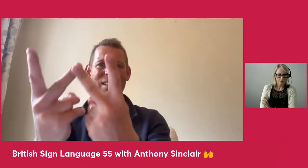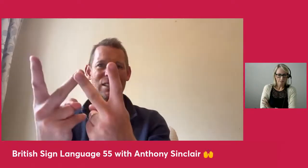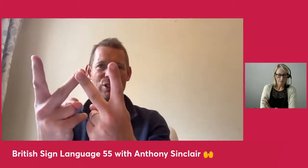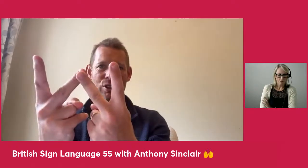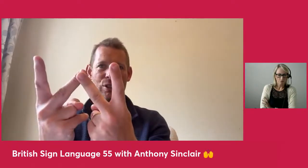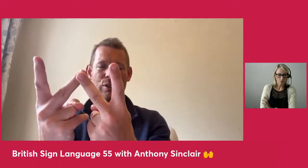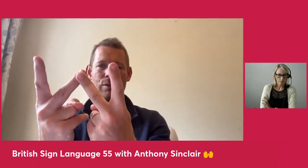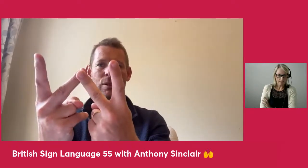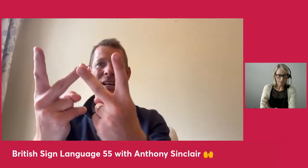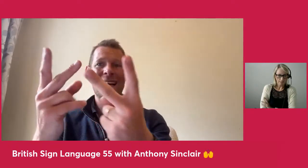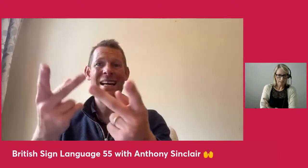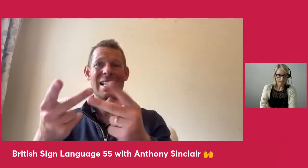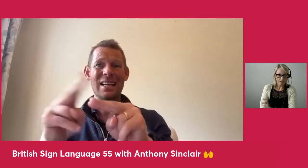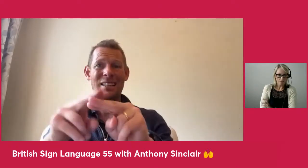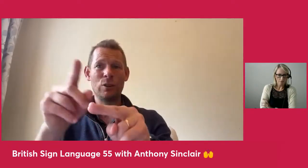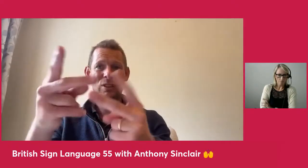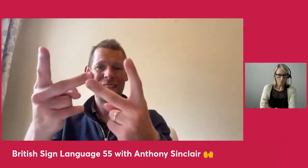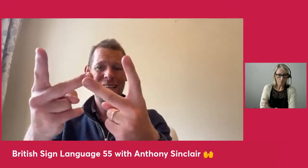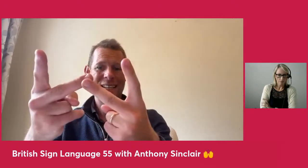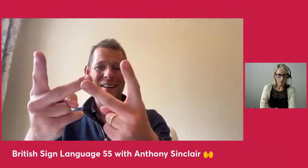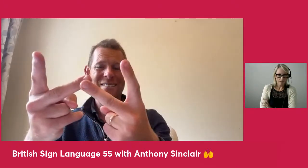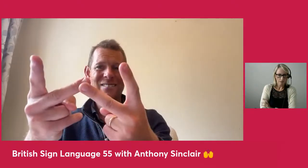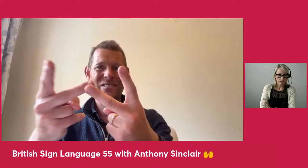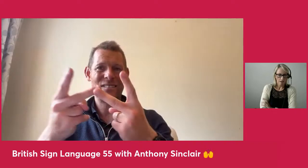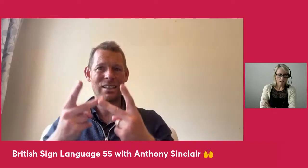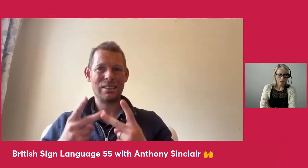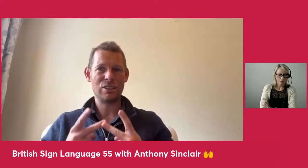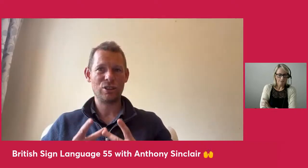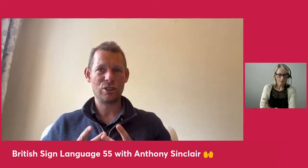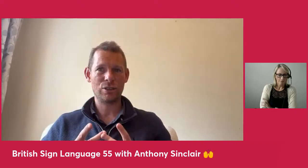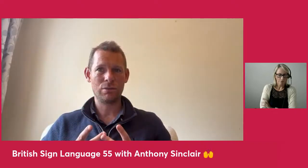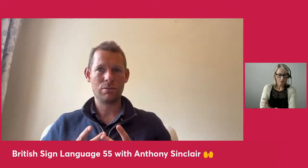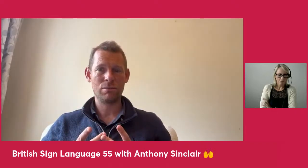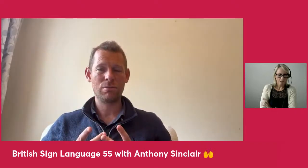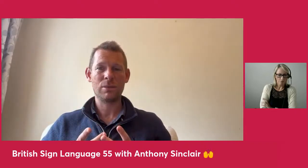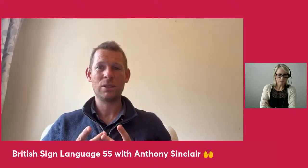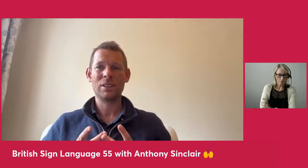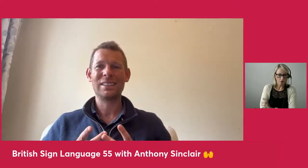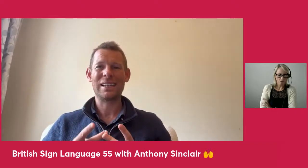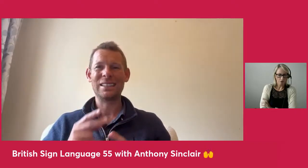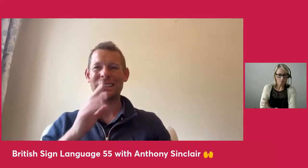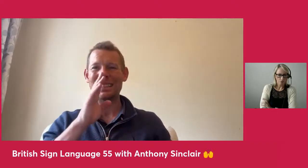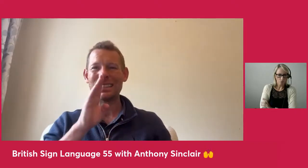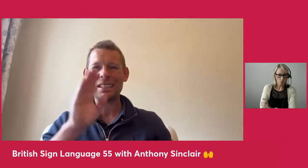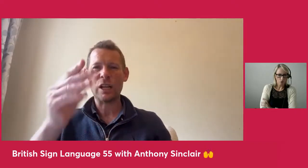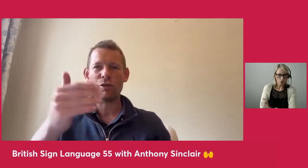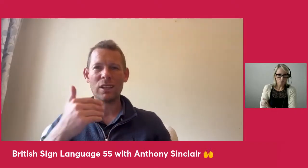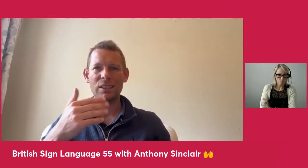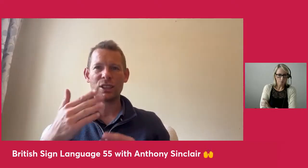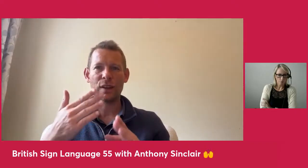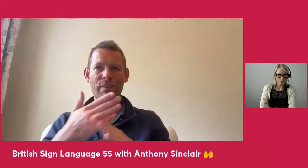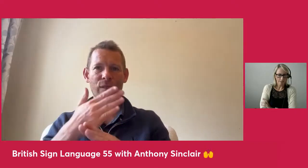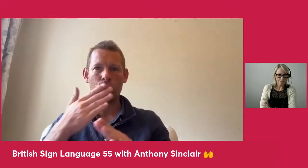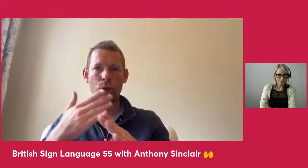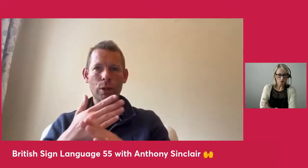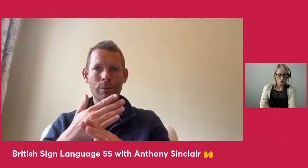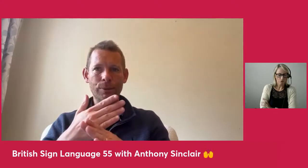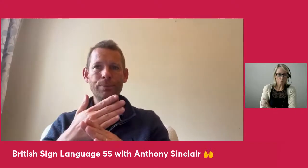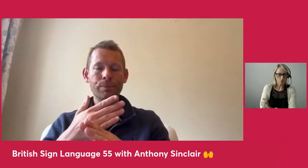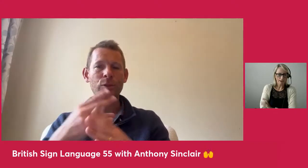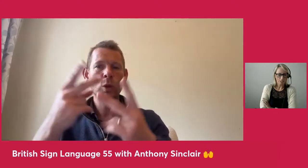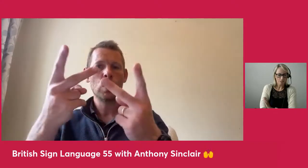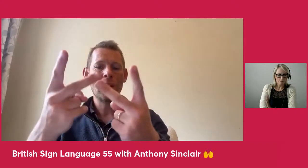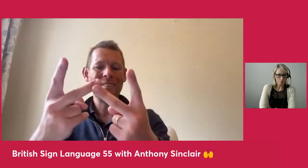So this is you visiting a care home. And if it's the other way around, coming towards your body, this is